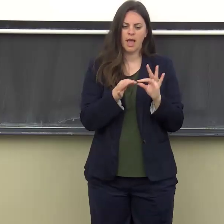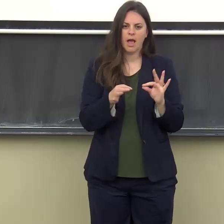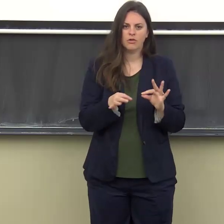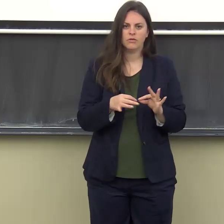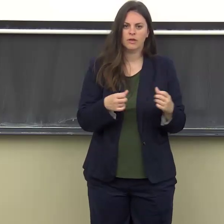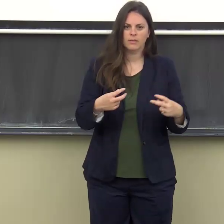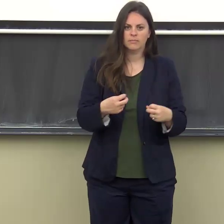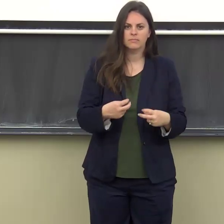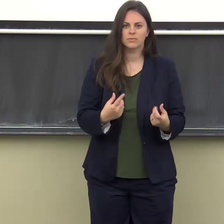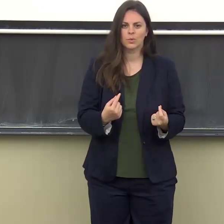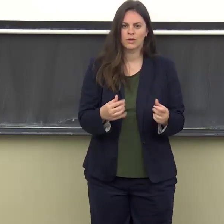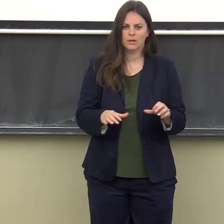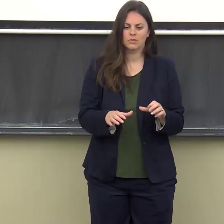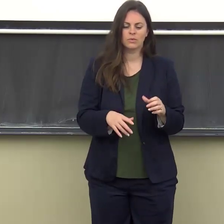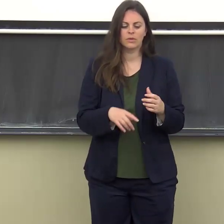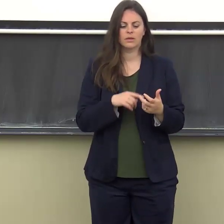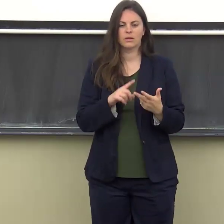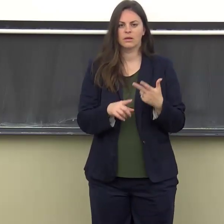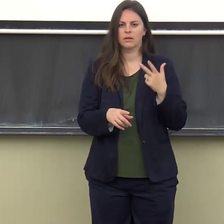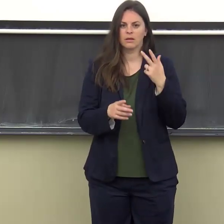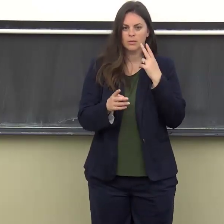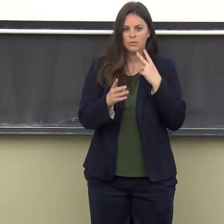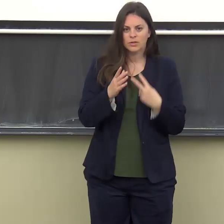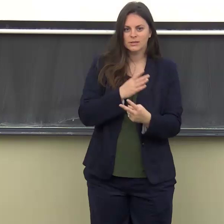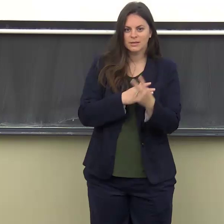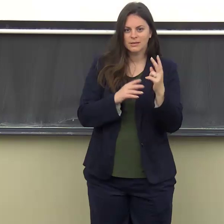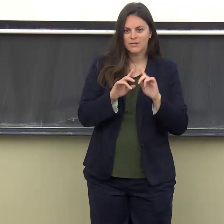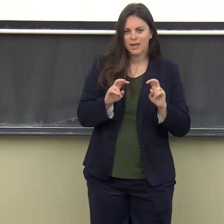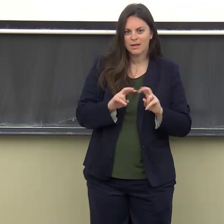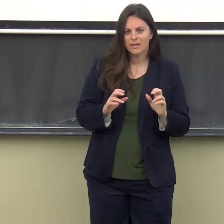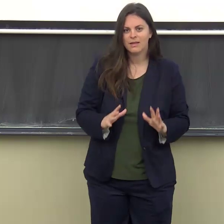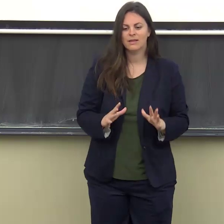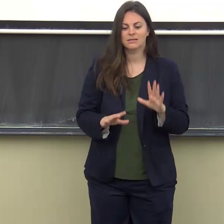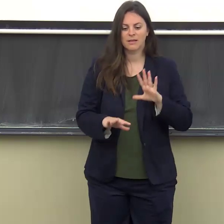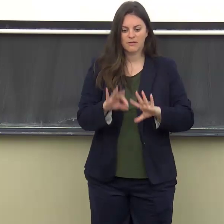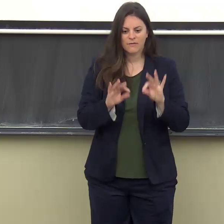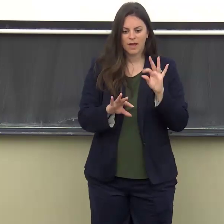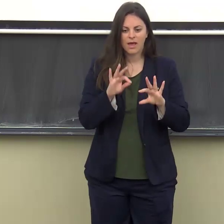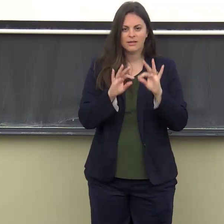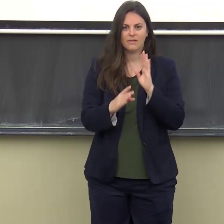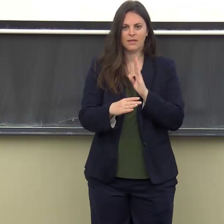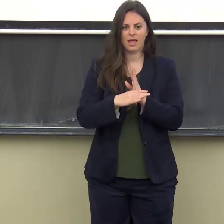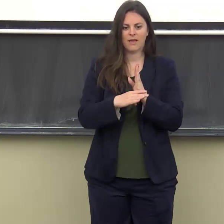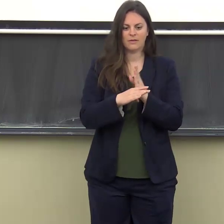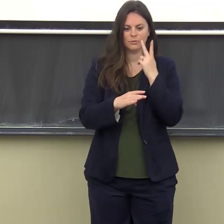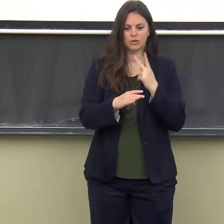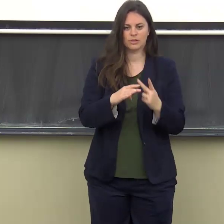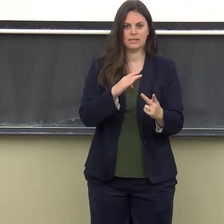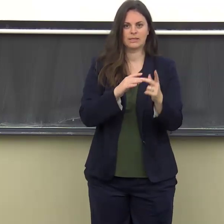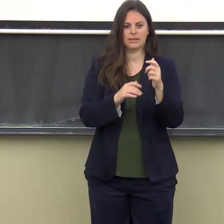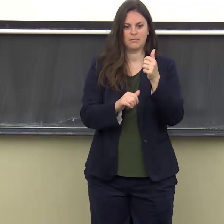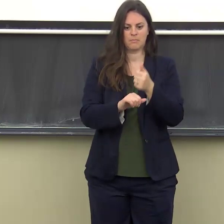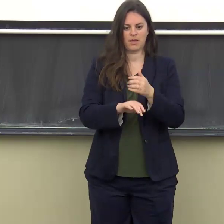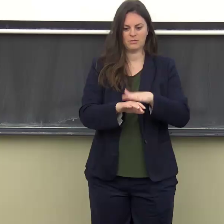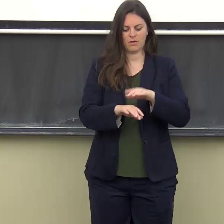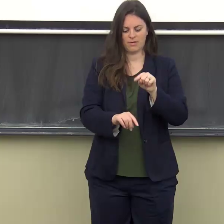replicators, they're predictive analytics, they are finding the average and predicting based on the average. So it's more